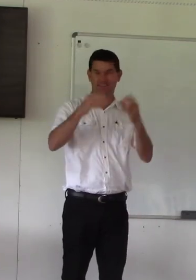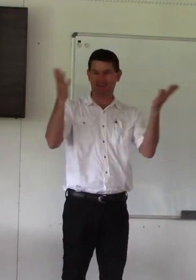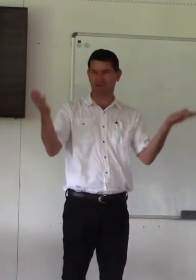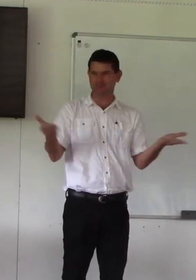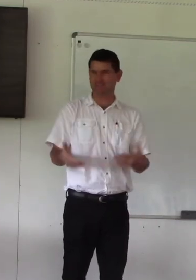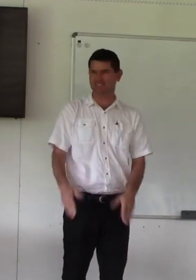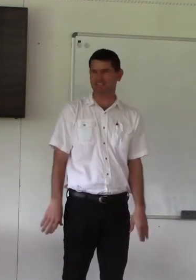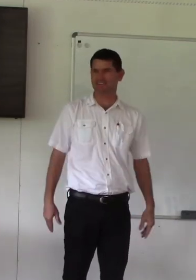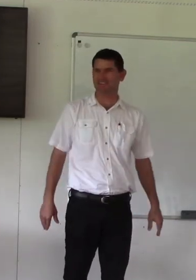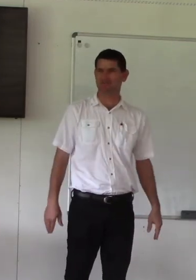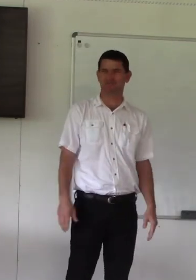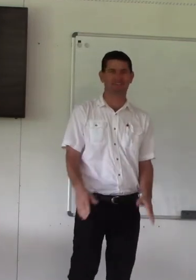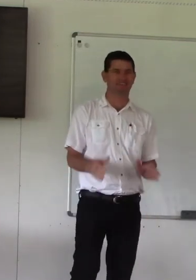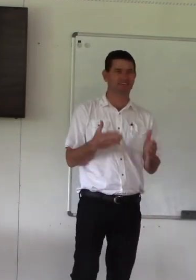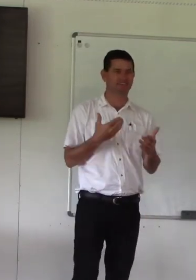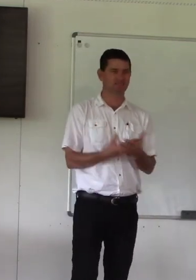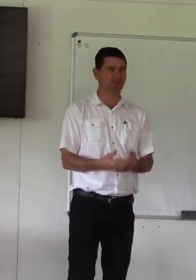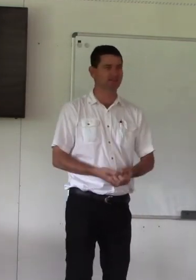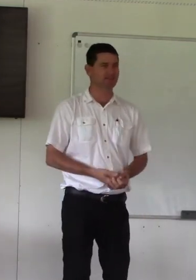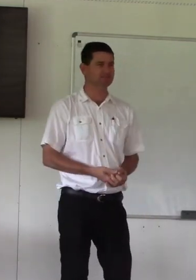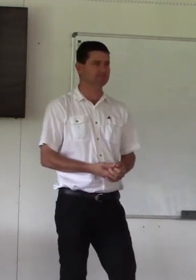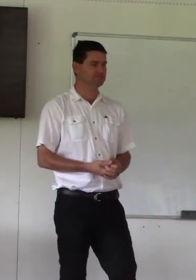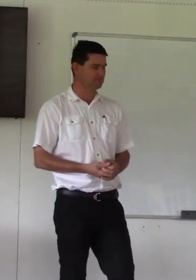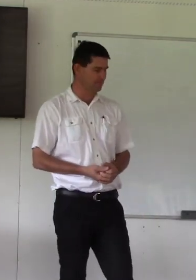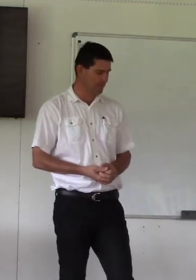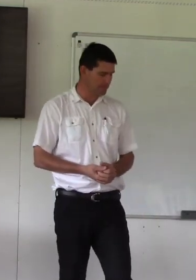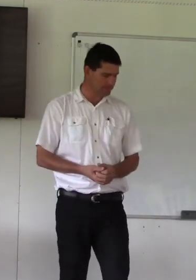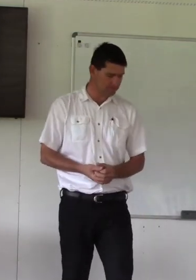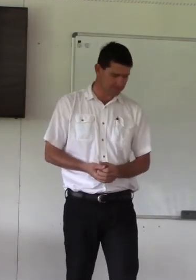I learned much here. It's good.